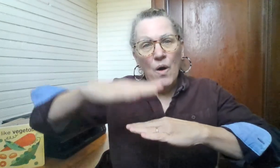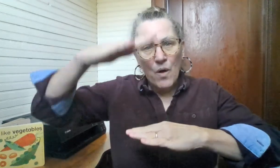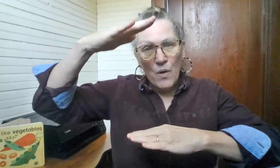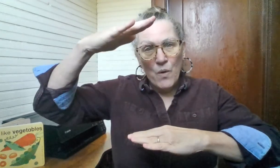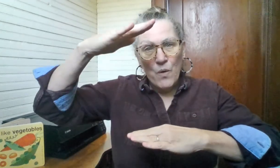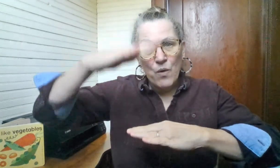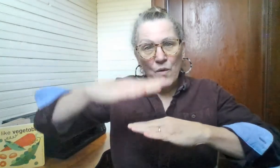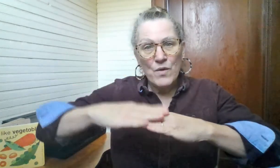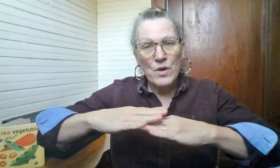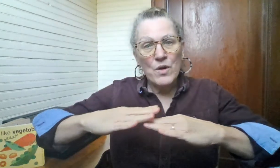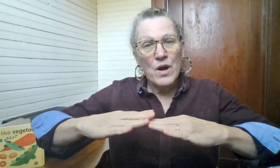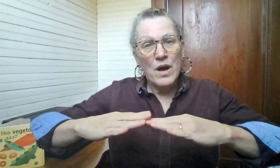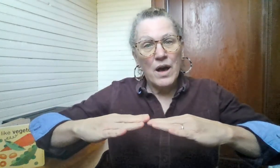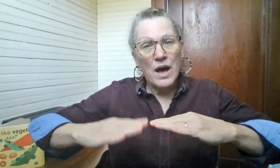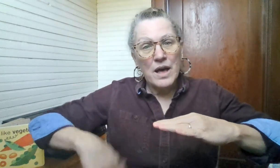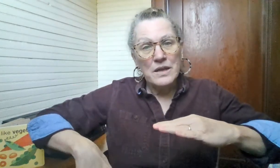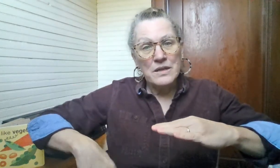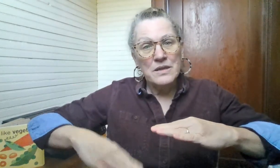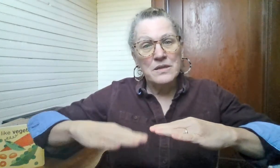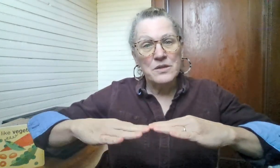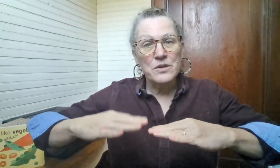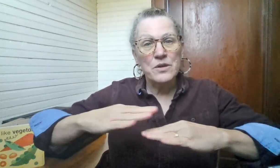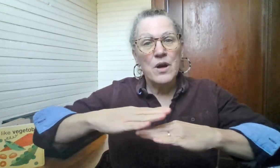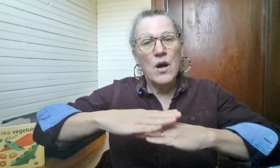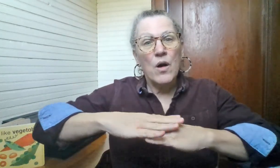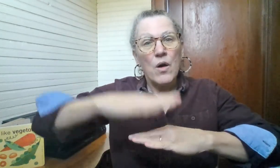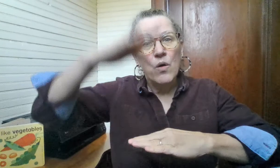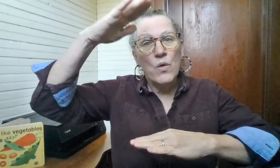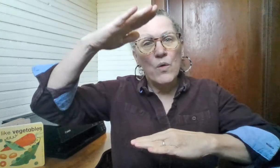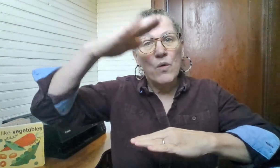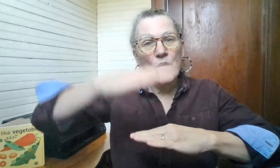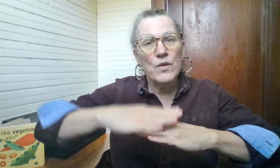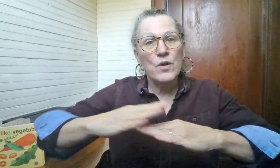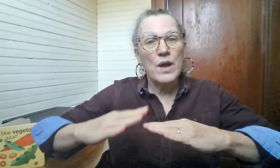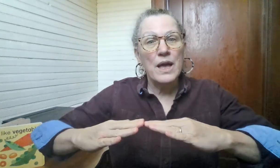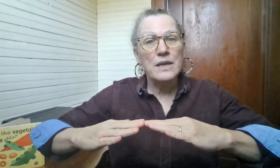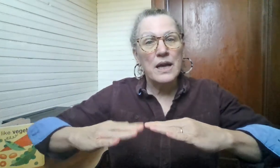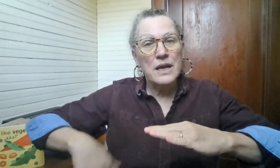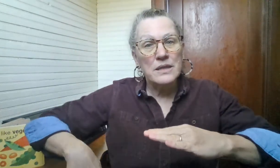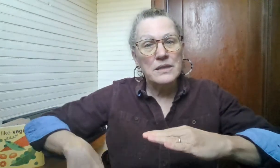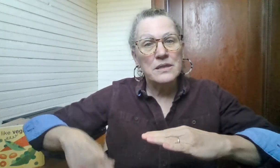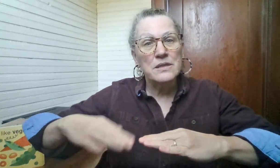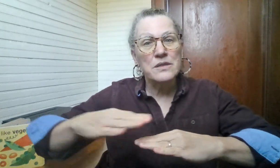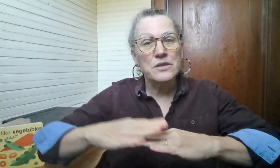Over, under, over and under,